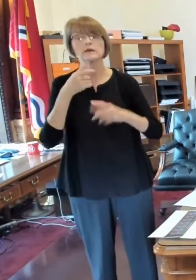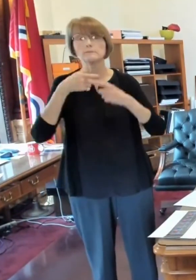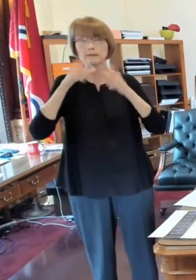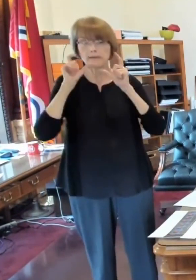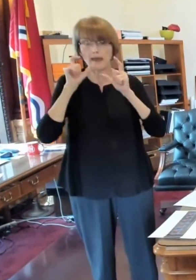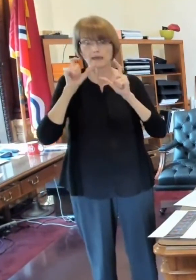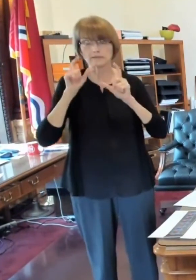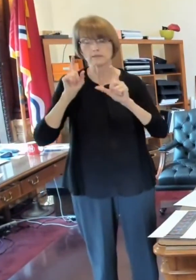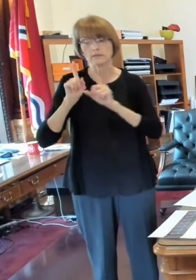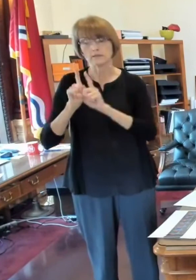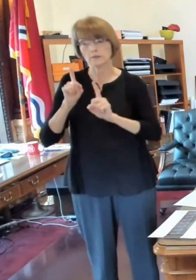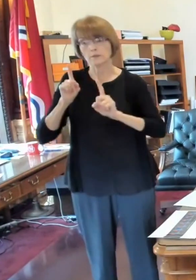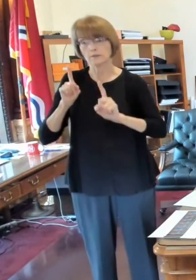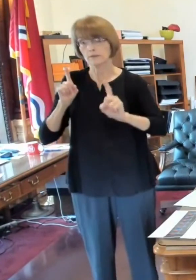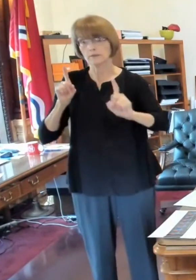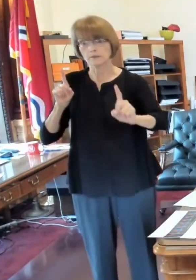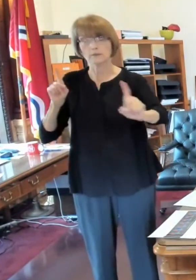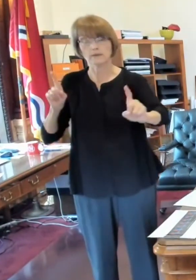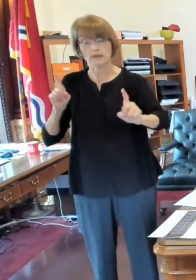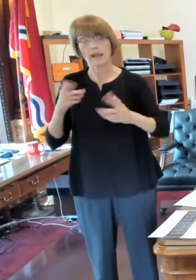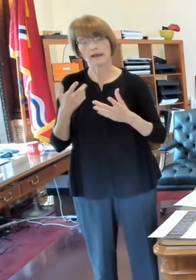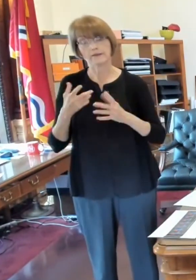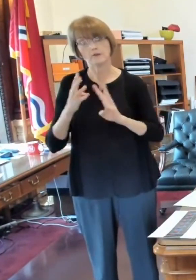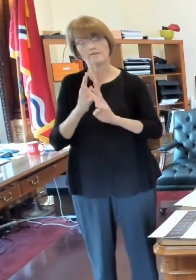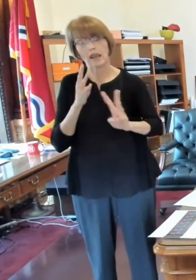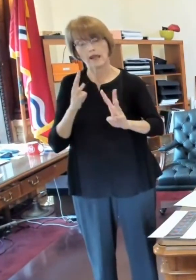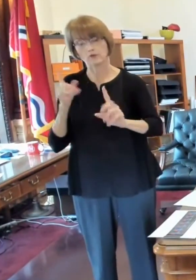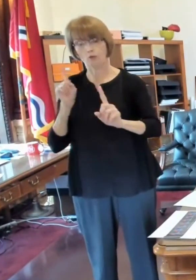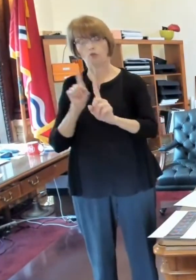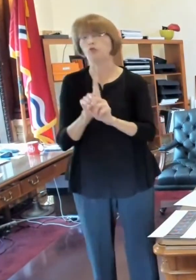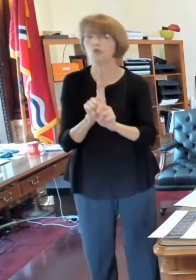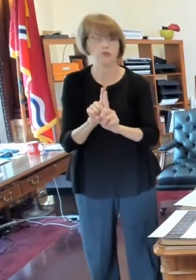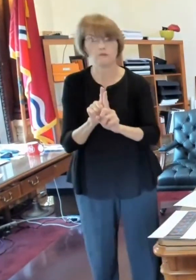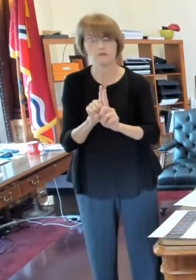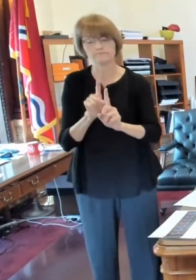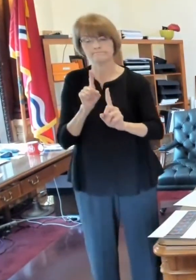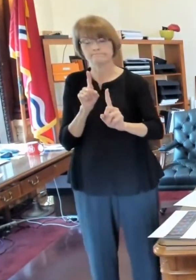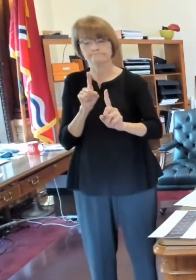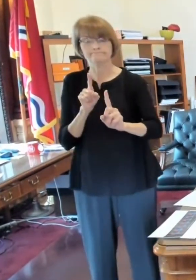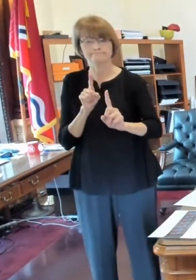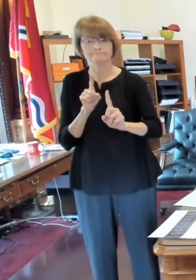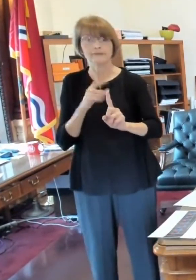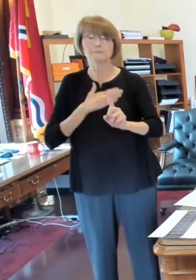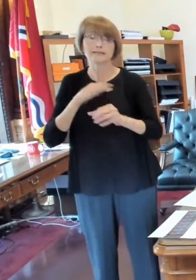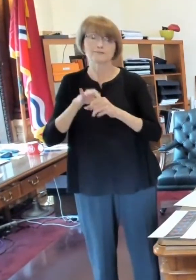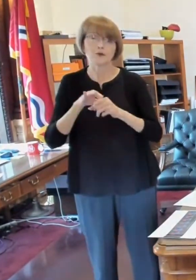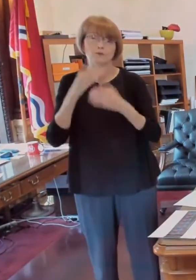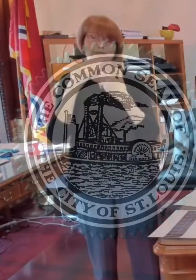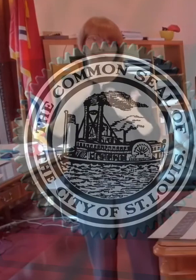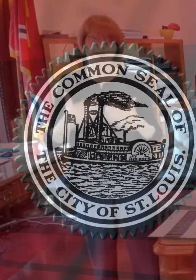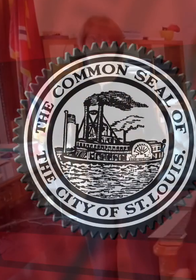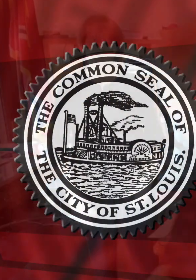social distance, don't walk right up on the back of that person that's in front of you. Please go vote. Thank you all.